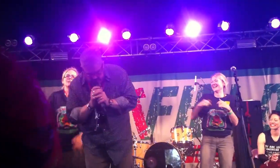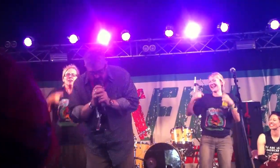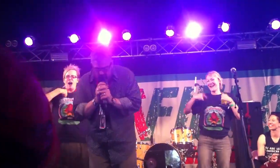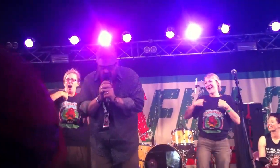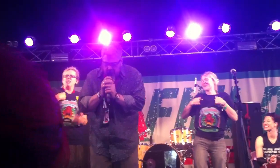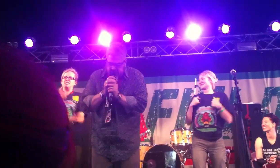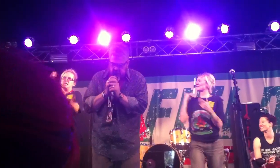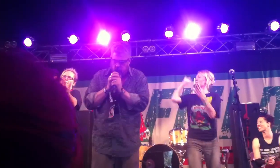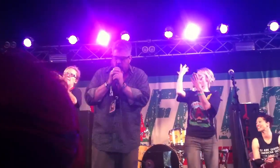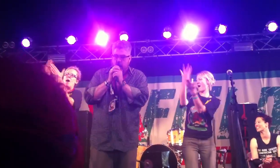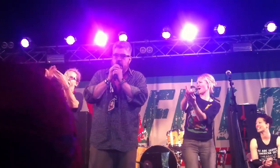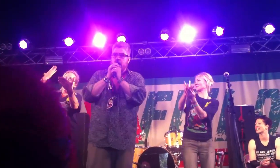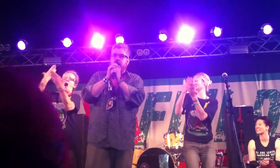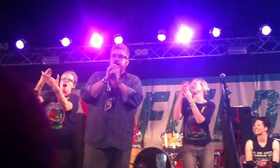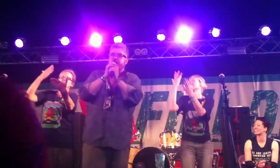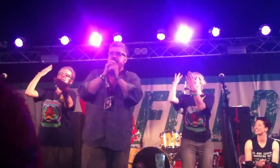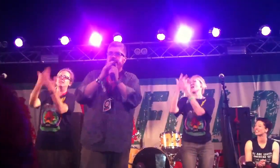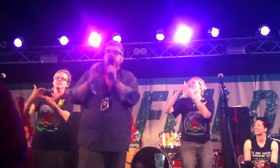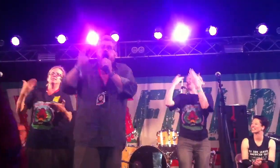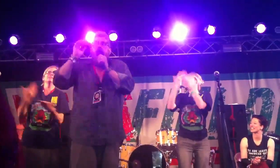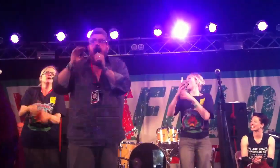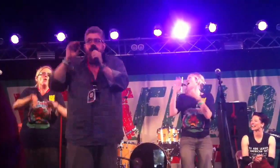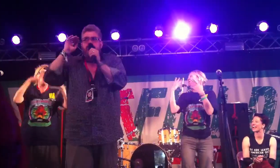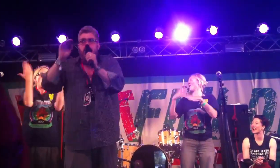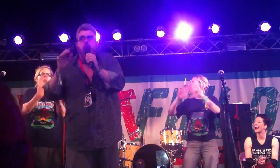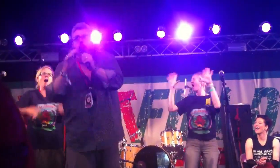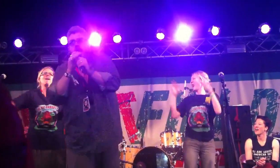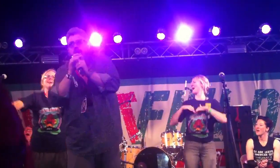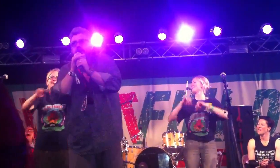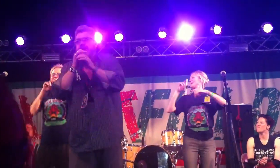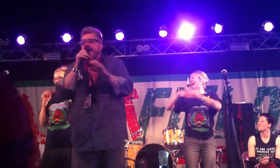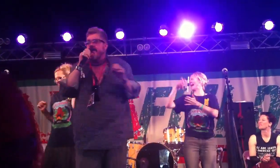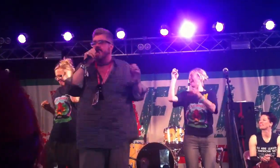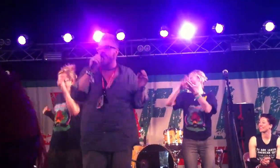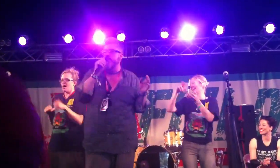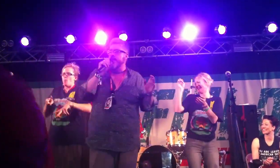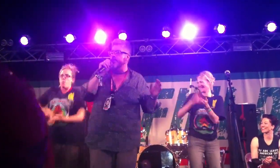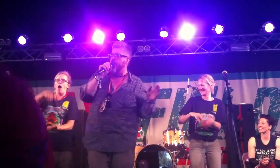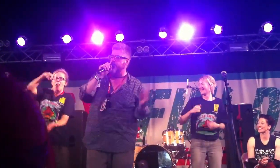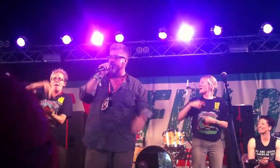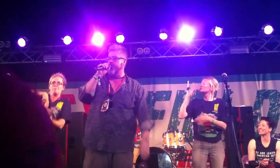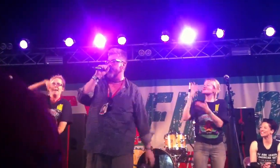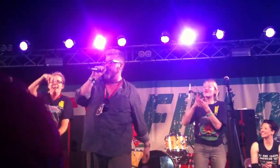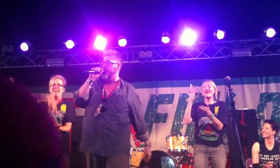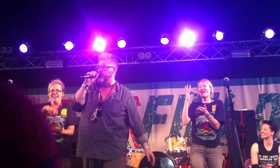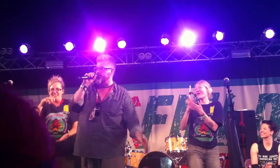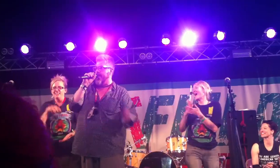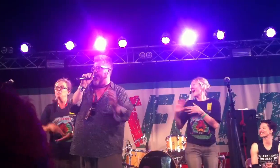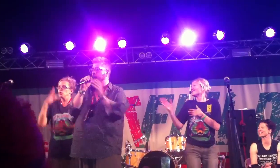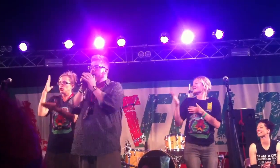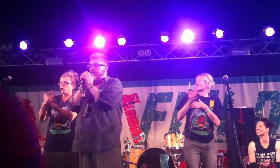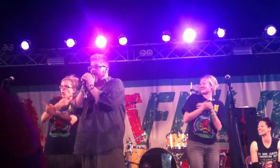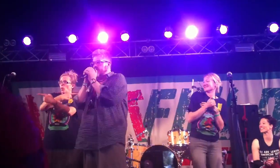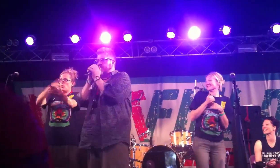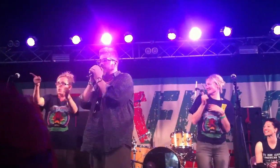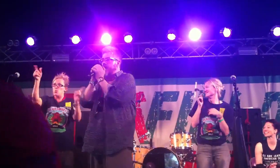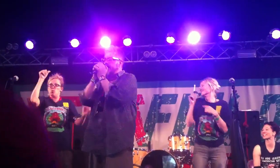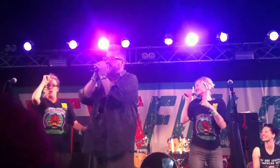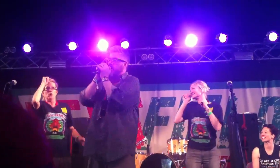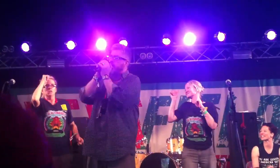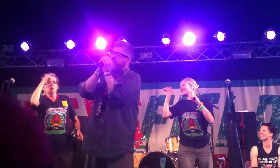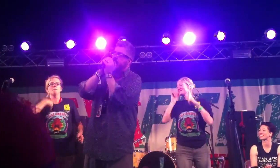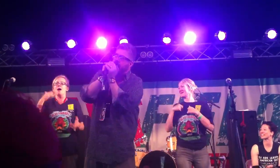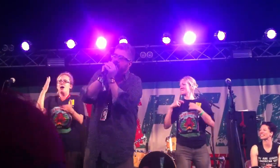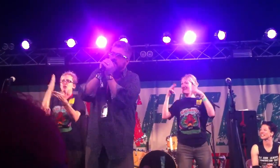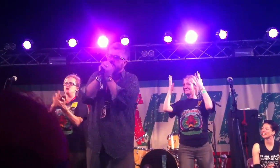I demand a wallaby. I'm sure that everybody knows how much